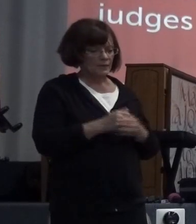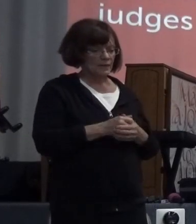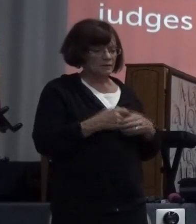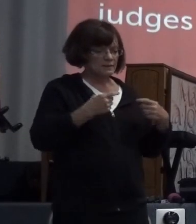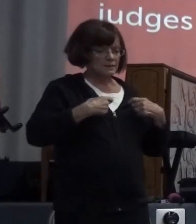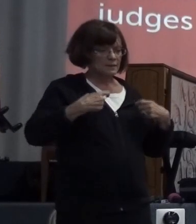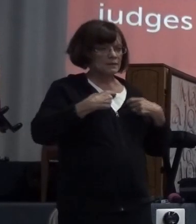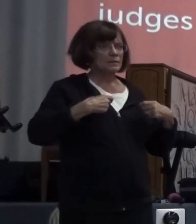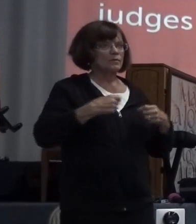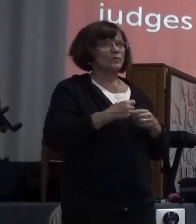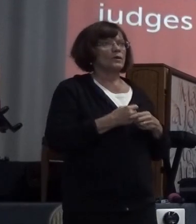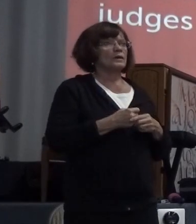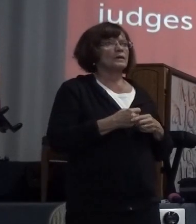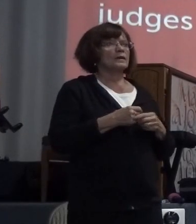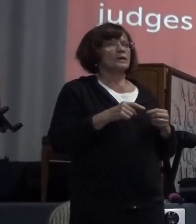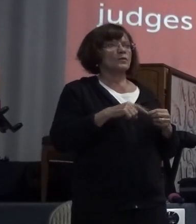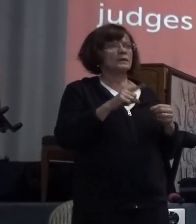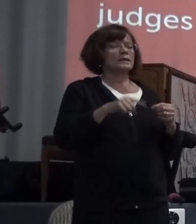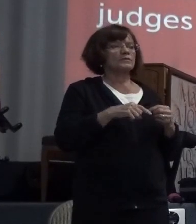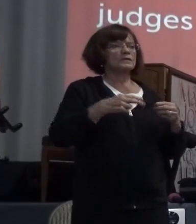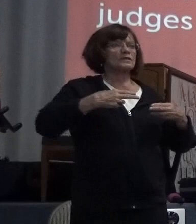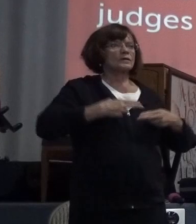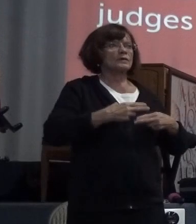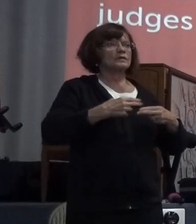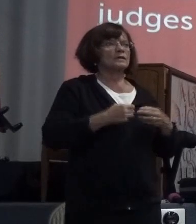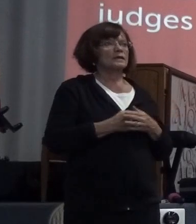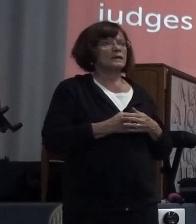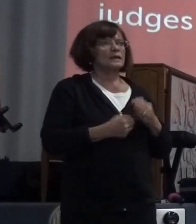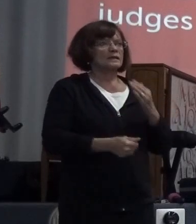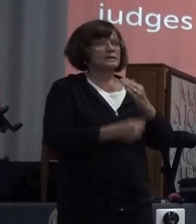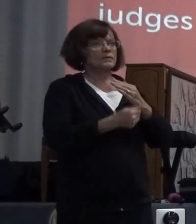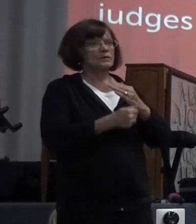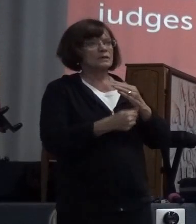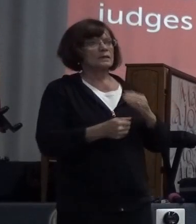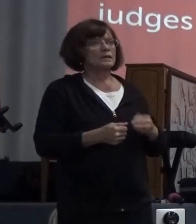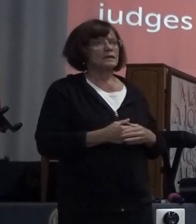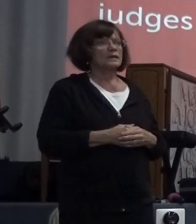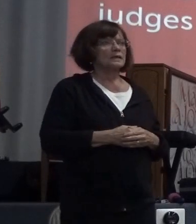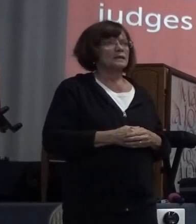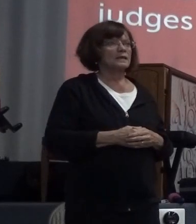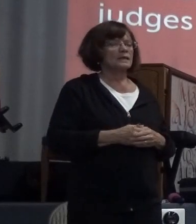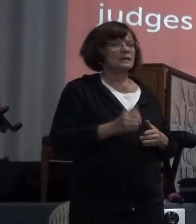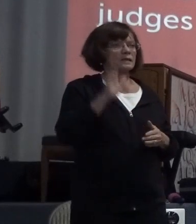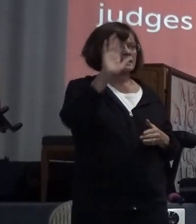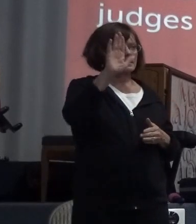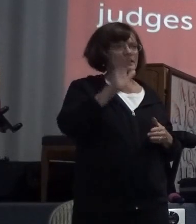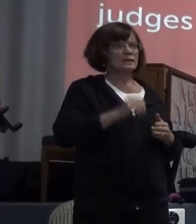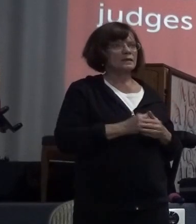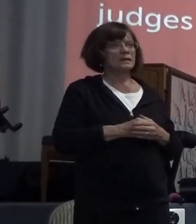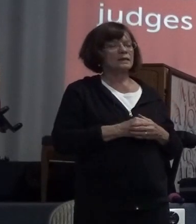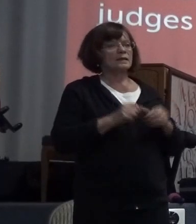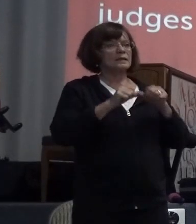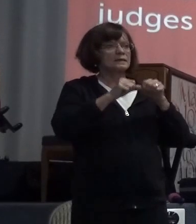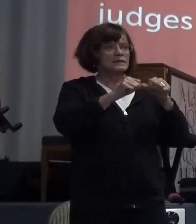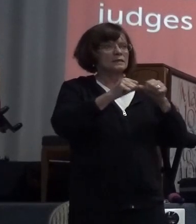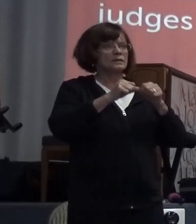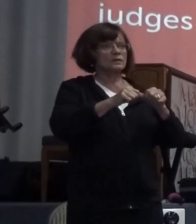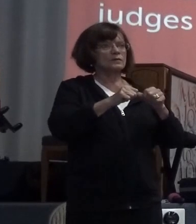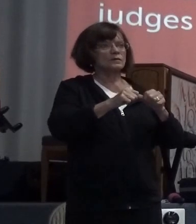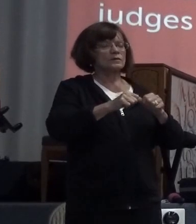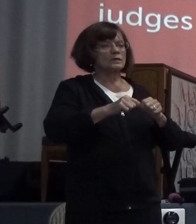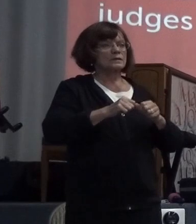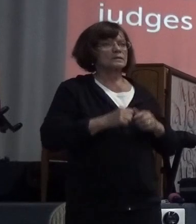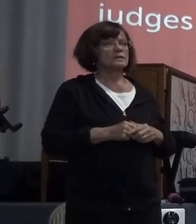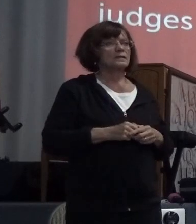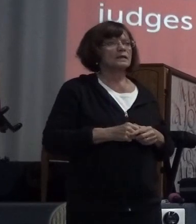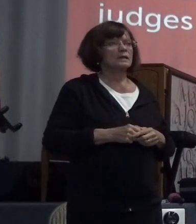he was reviled, he did not revile in return. And when he suffered, he did not threaten, but continued entrusting himself to him